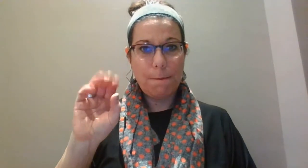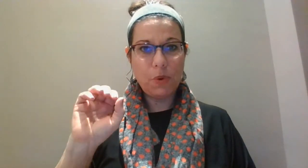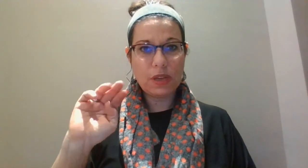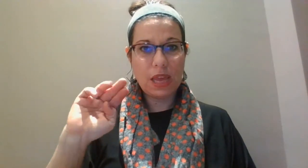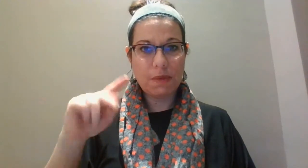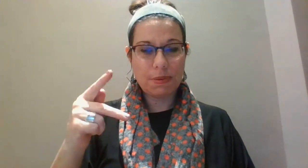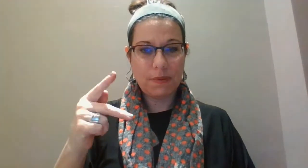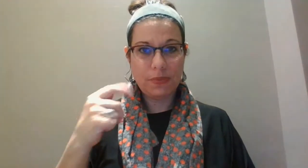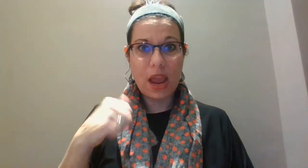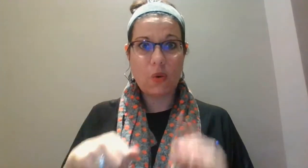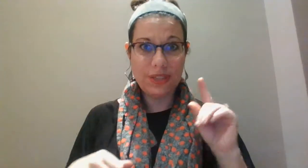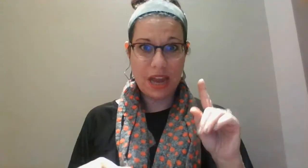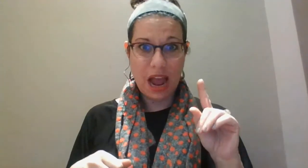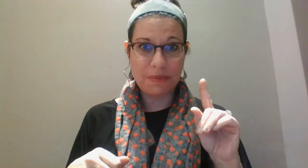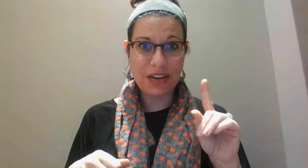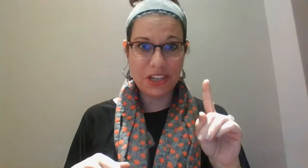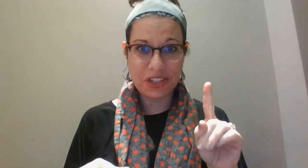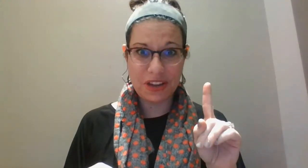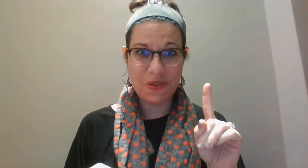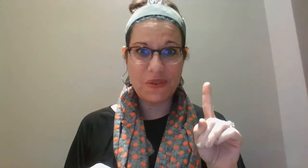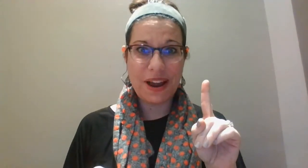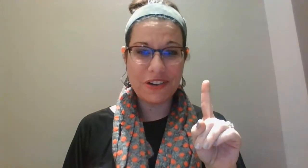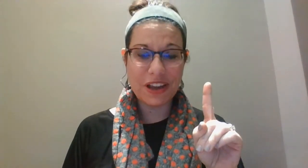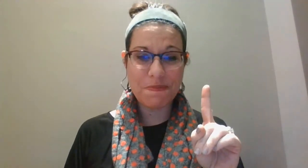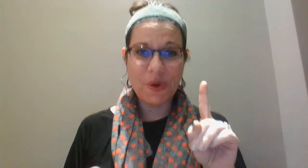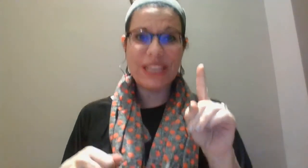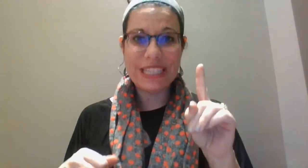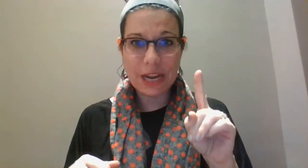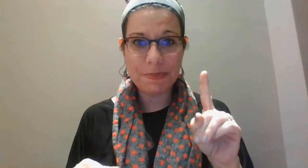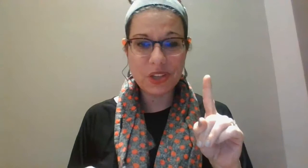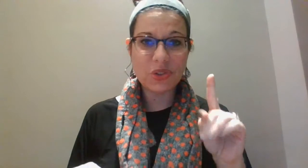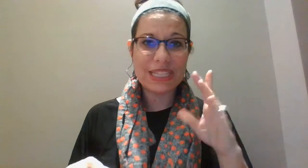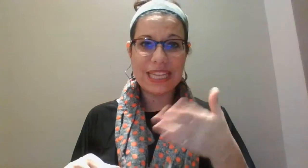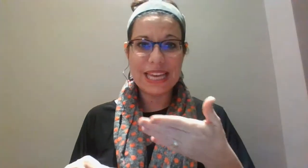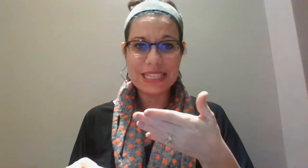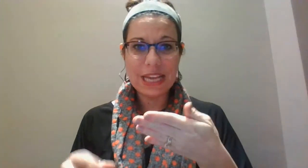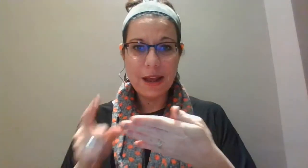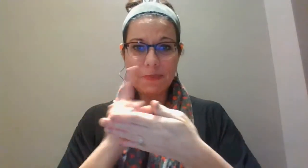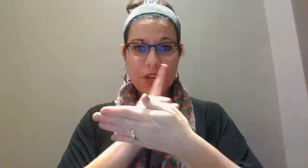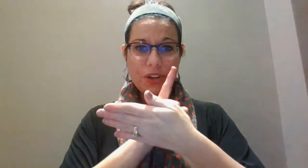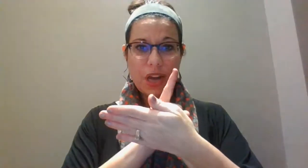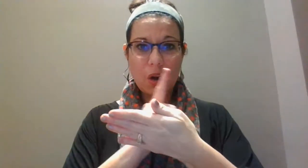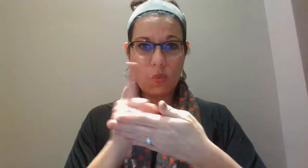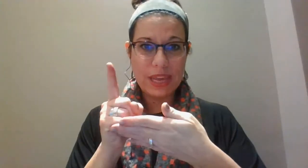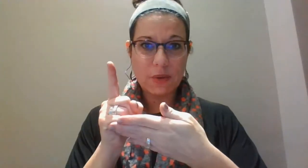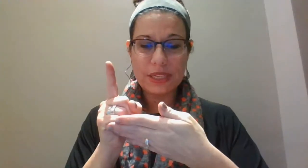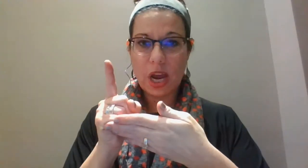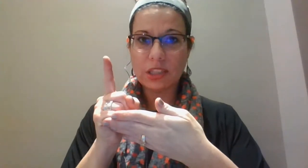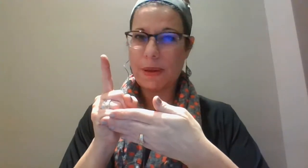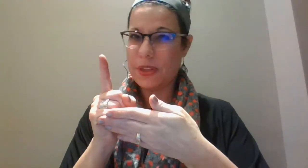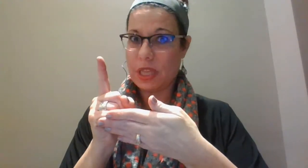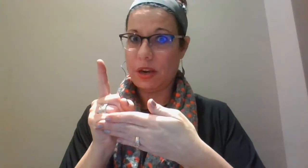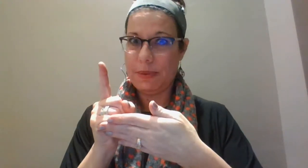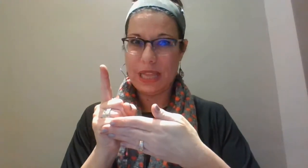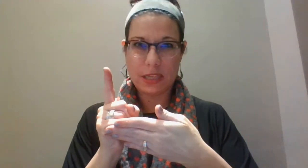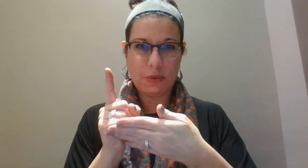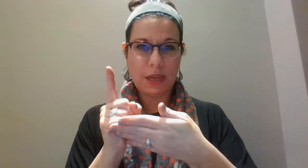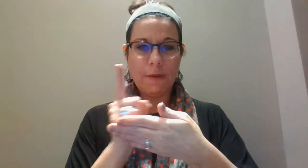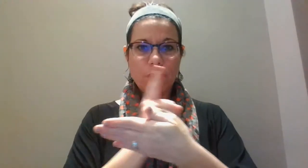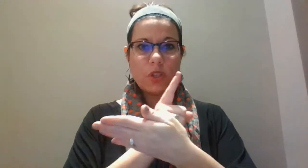boot camp. Now, I'm going to just give you one quick bonus tip. Did you see this? Here's our week. We talked about this a little bit last week. So